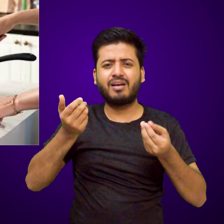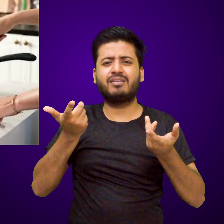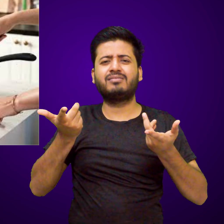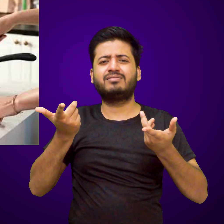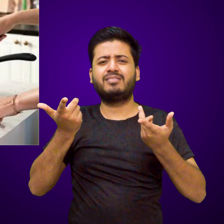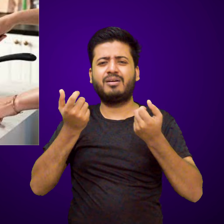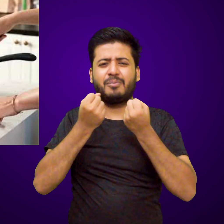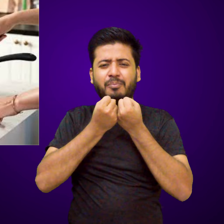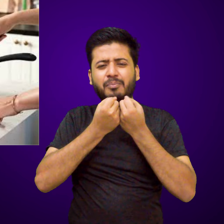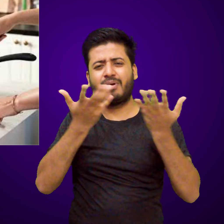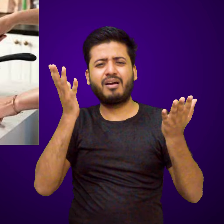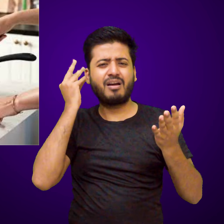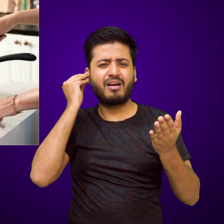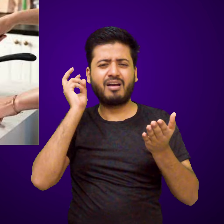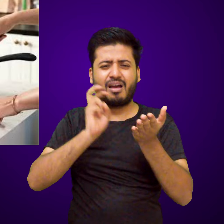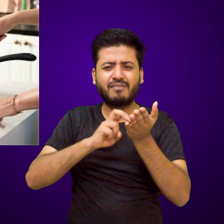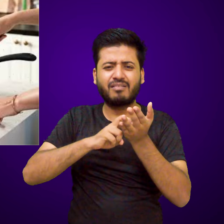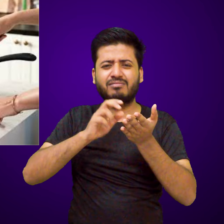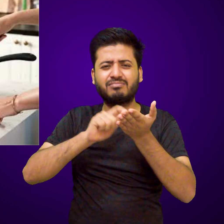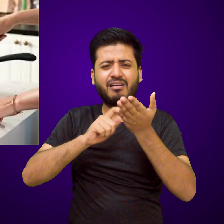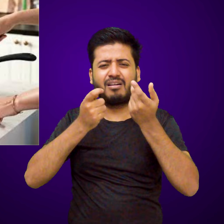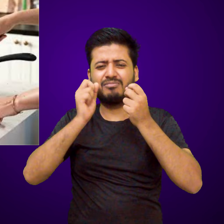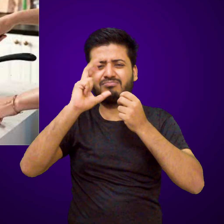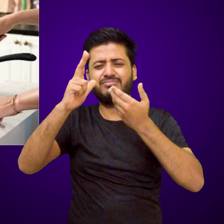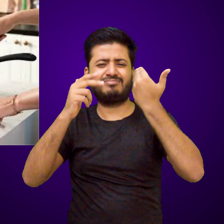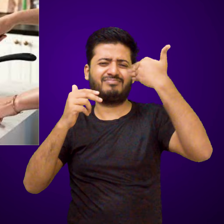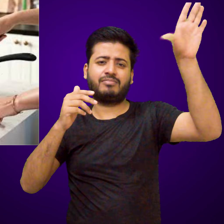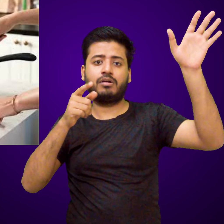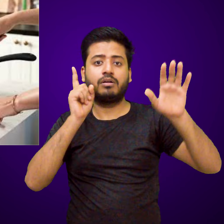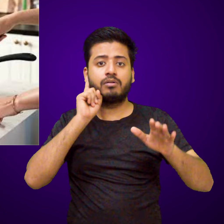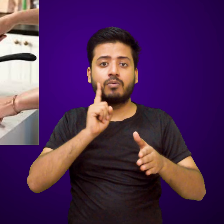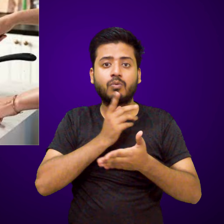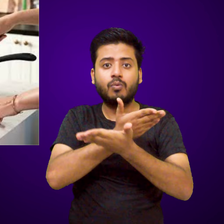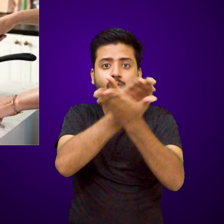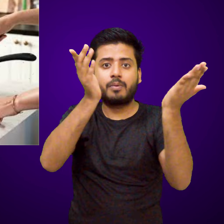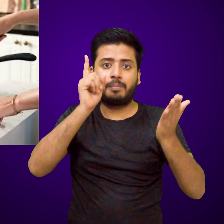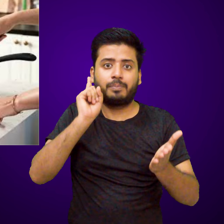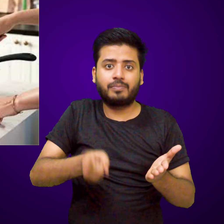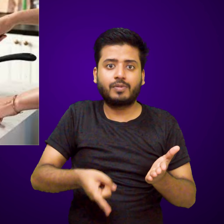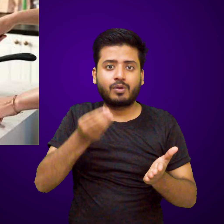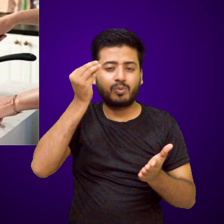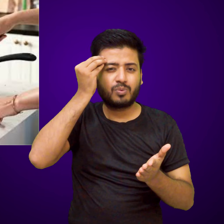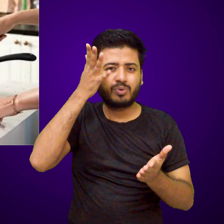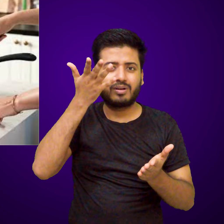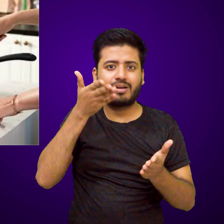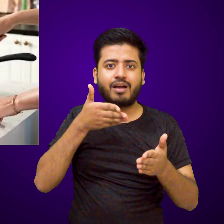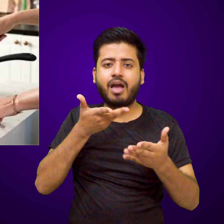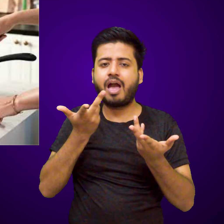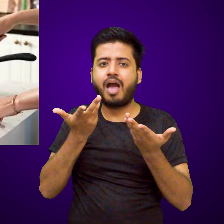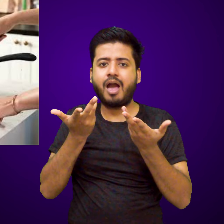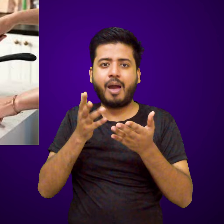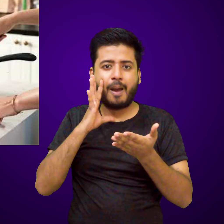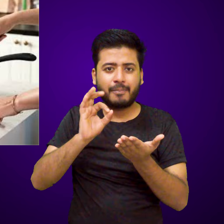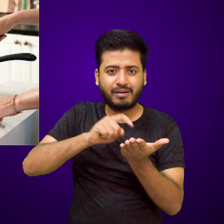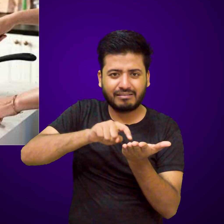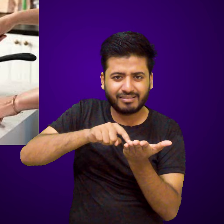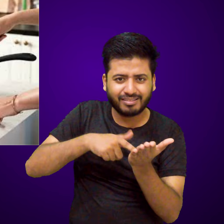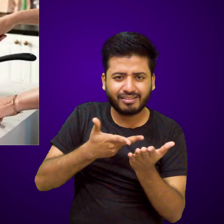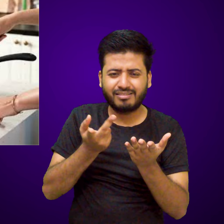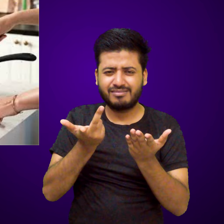modes. Includes 8 power levels and 6 preset menus for Indian cooking. Performance. The 2100W